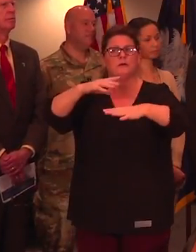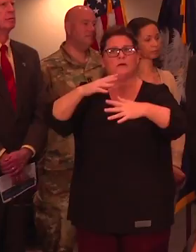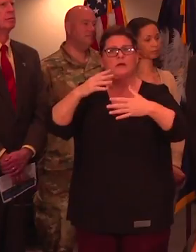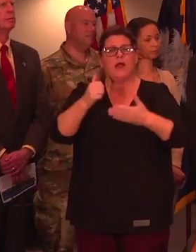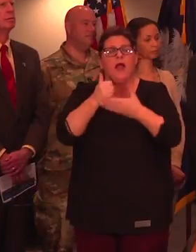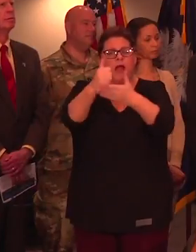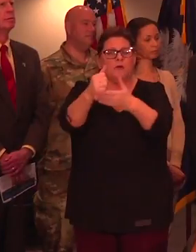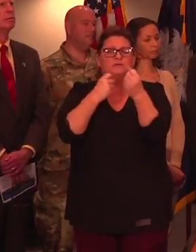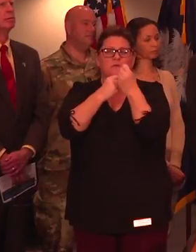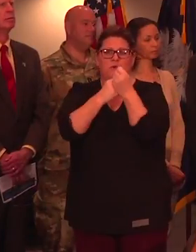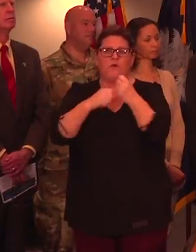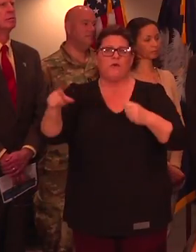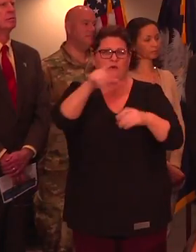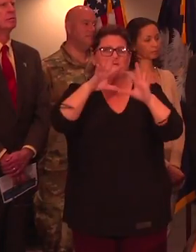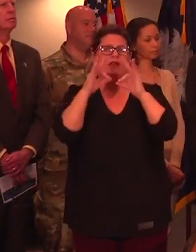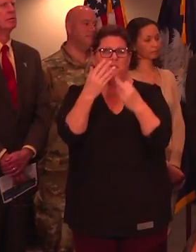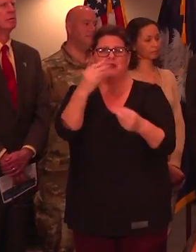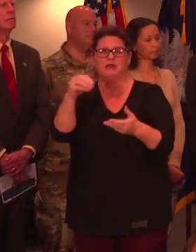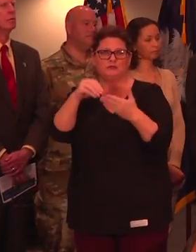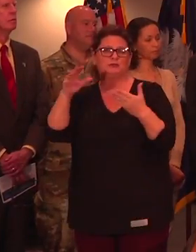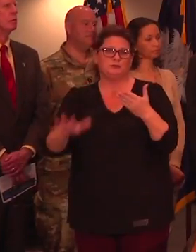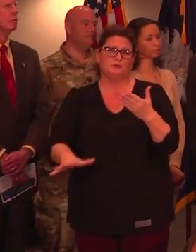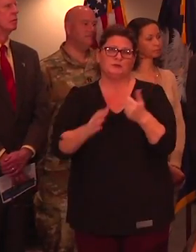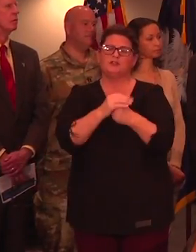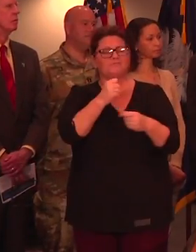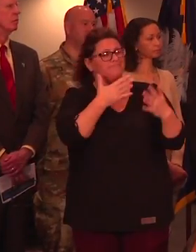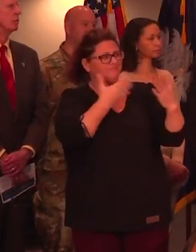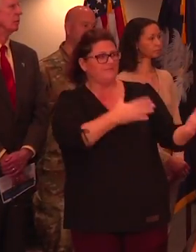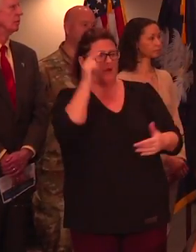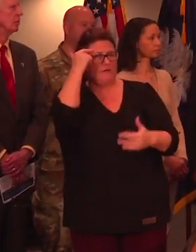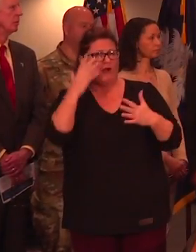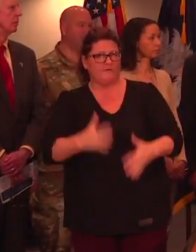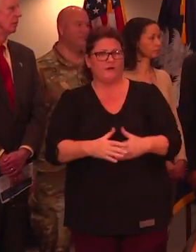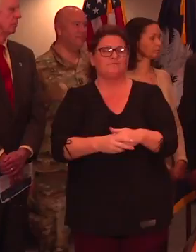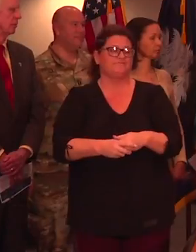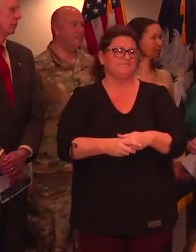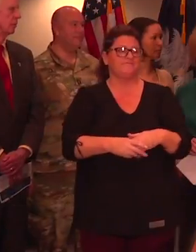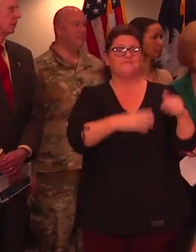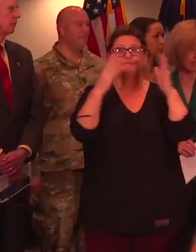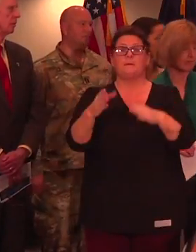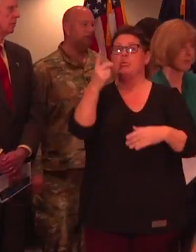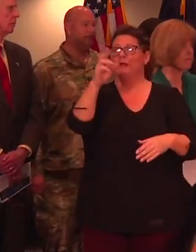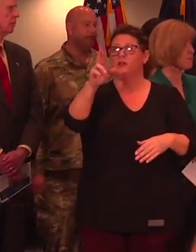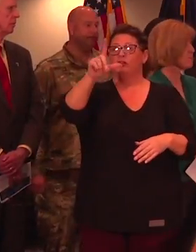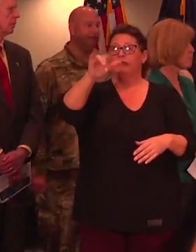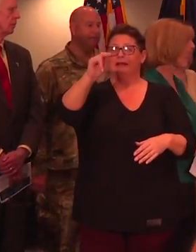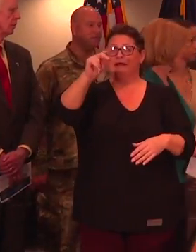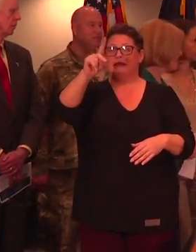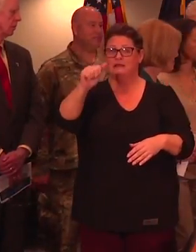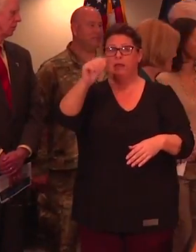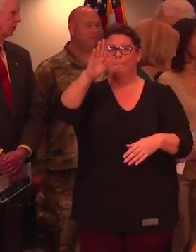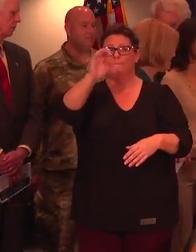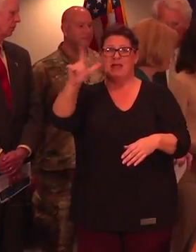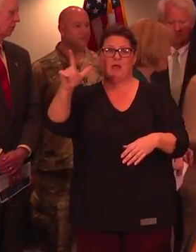to really support our families and students in the proper way. So thank you, Governor. Thank you, Ms. Fairman. Dr. Linda Bell, Department of Health and